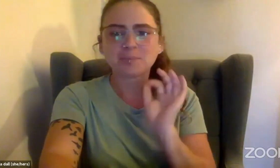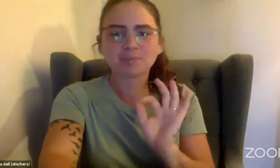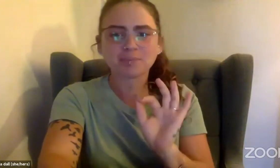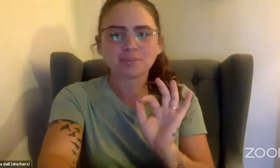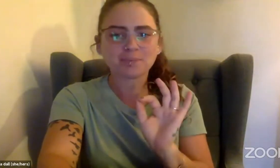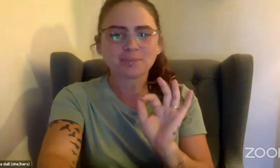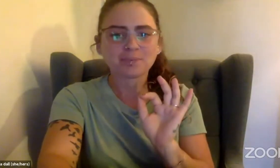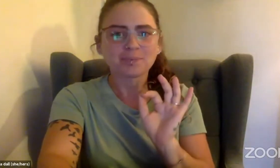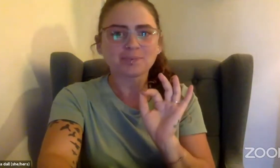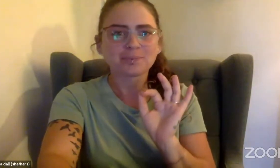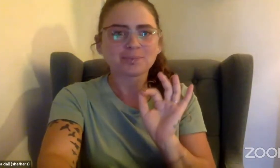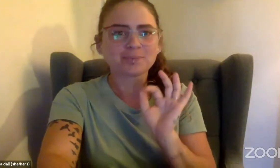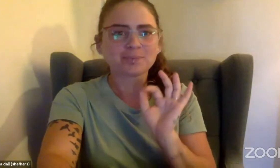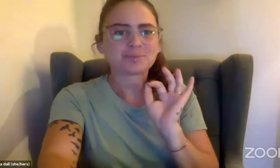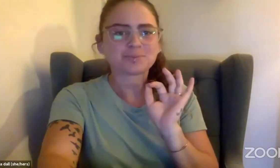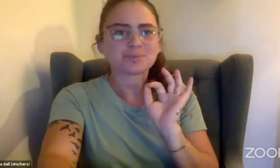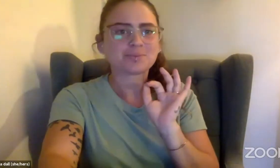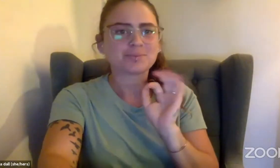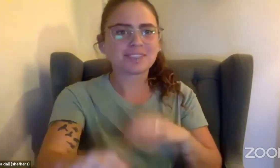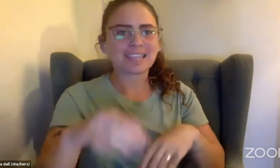so